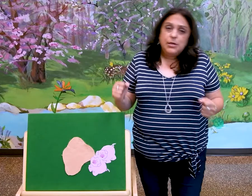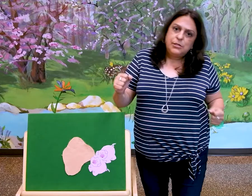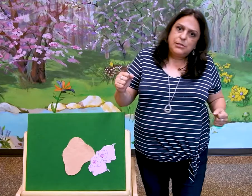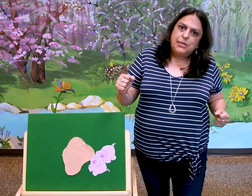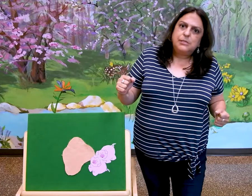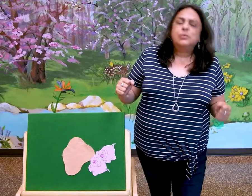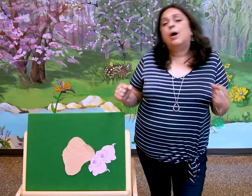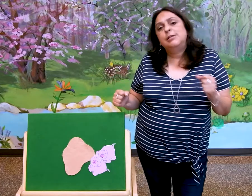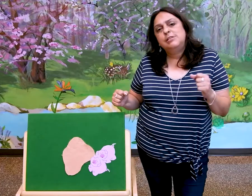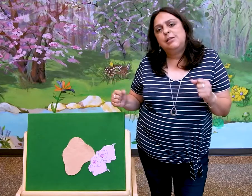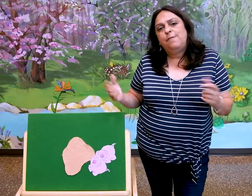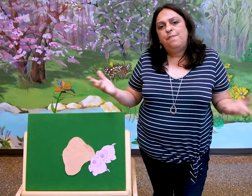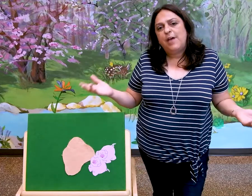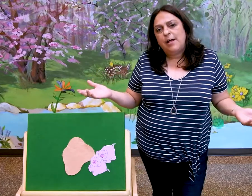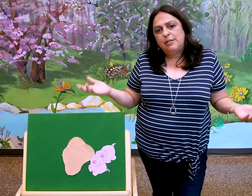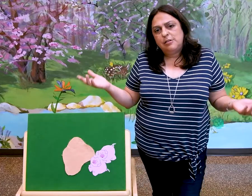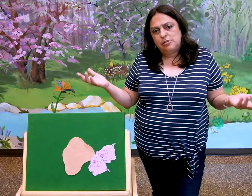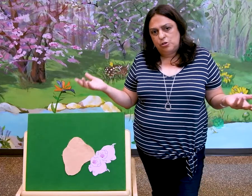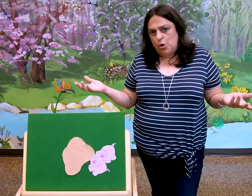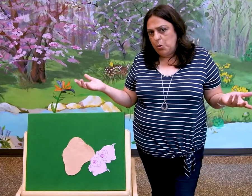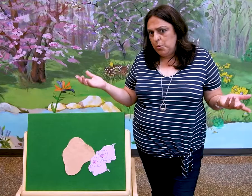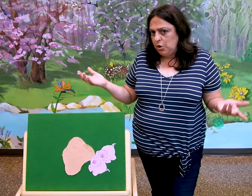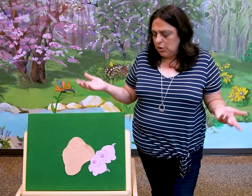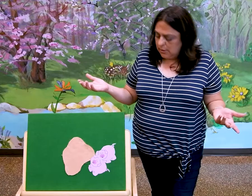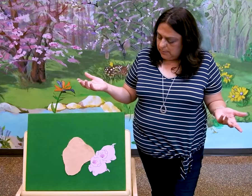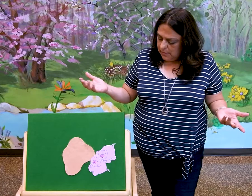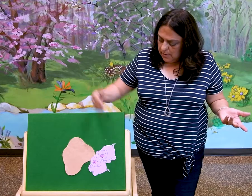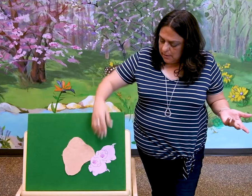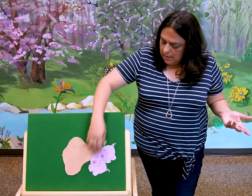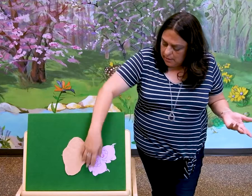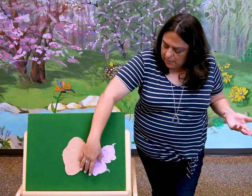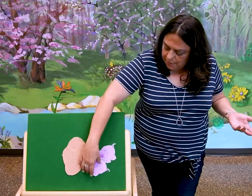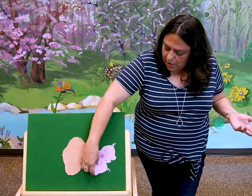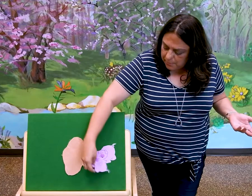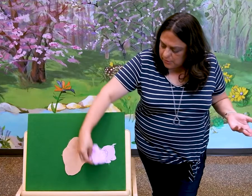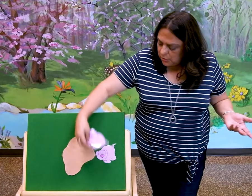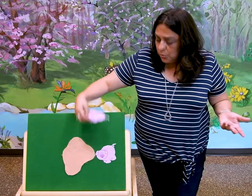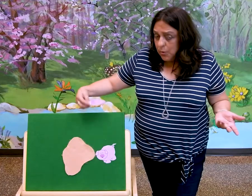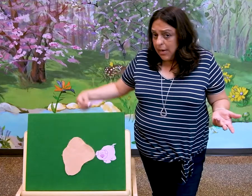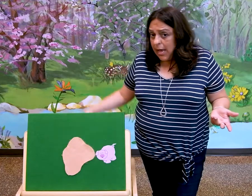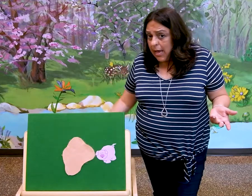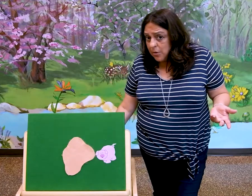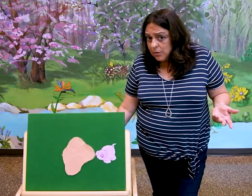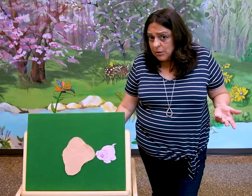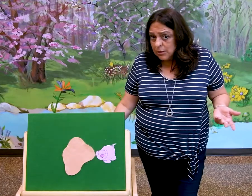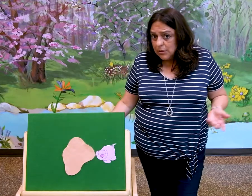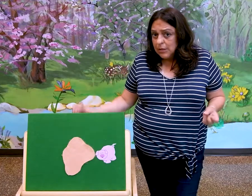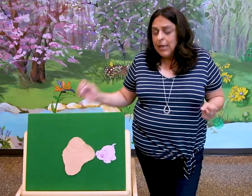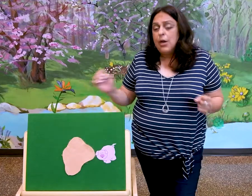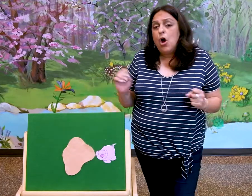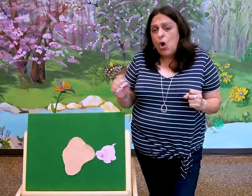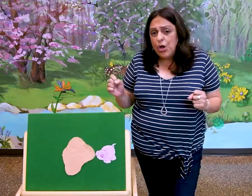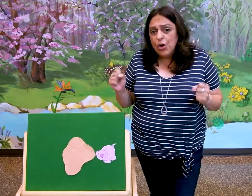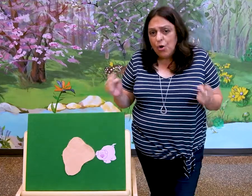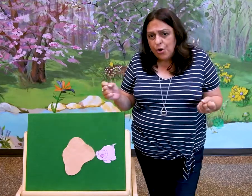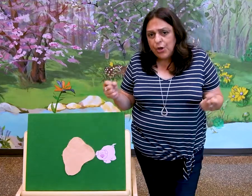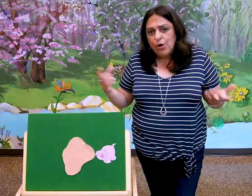Squishy, squashy, felt so good. The farmer took one out and oink, oink,